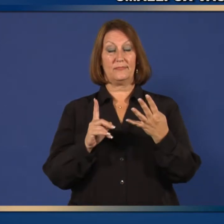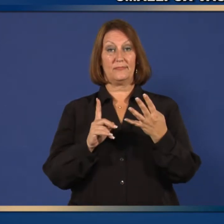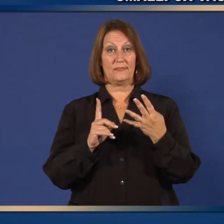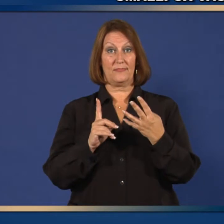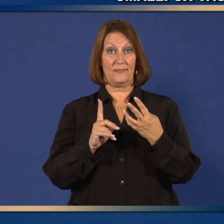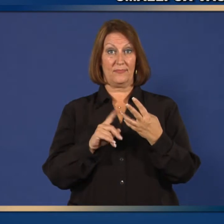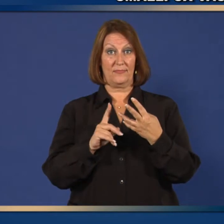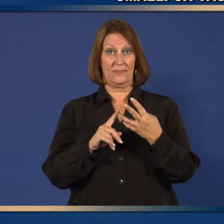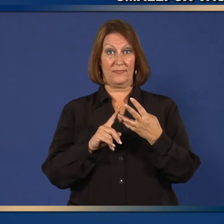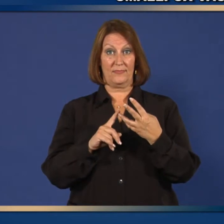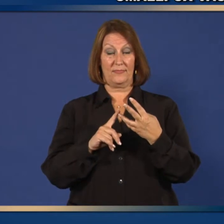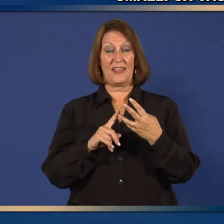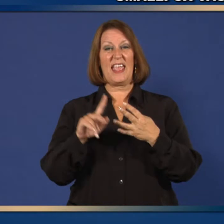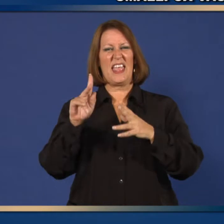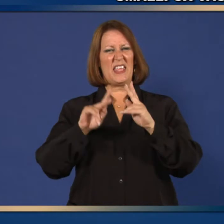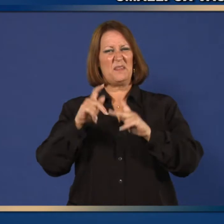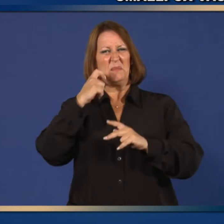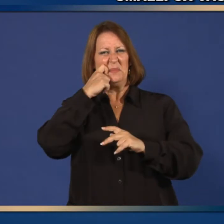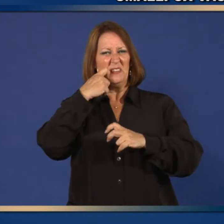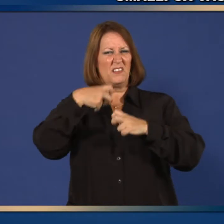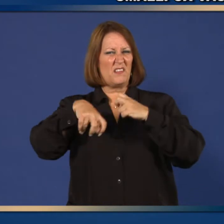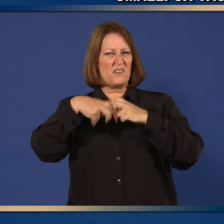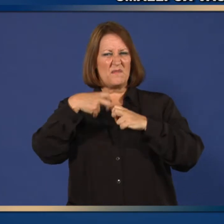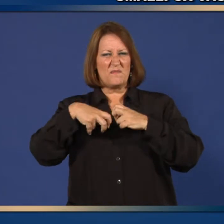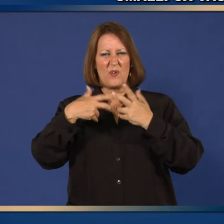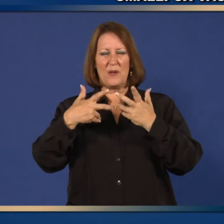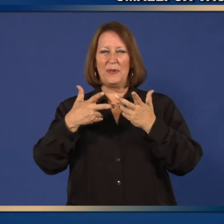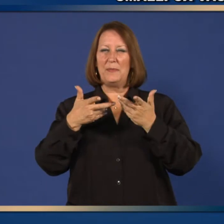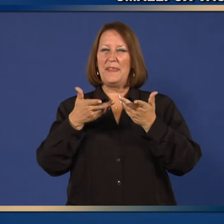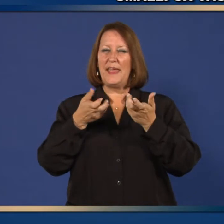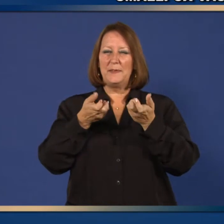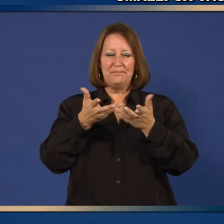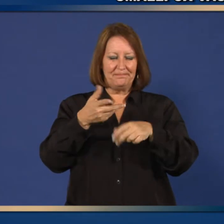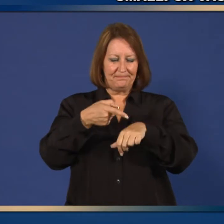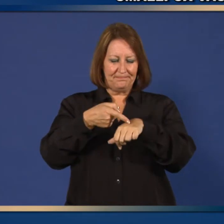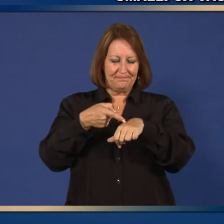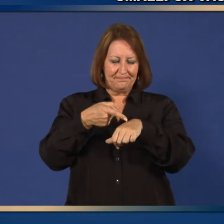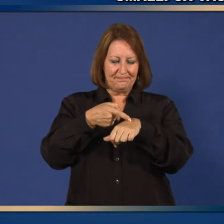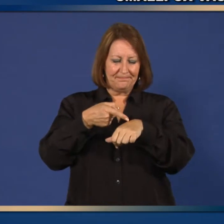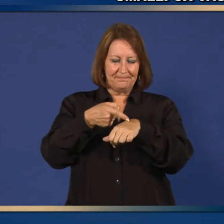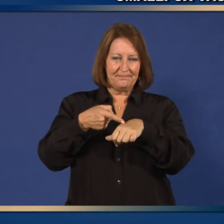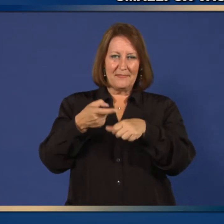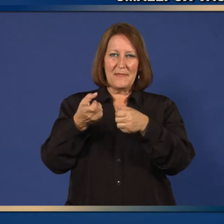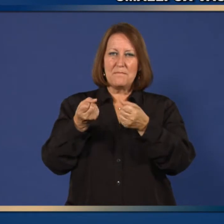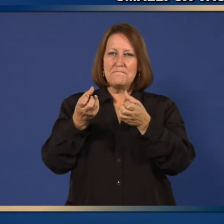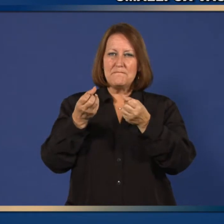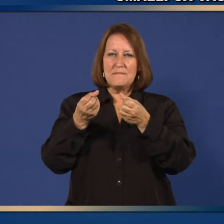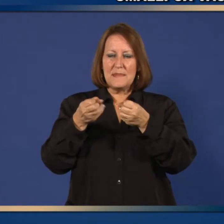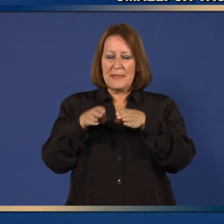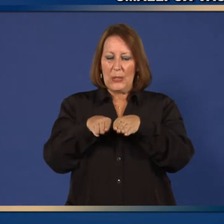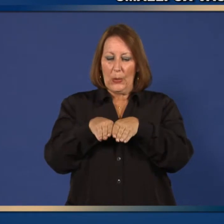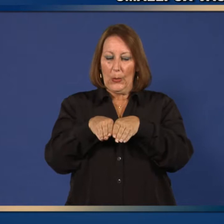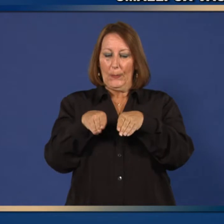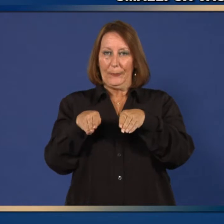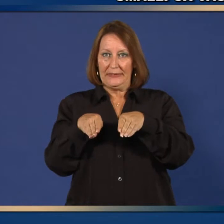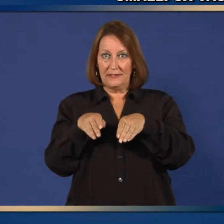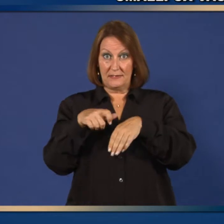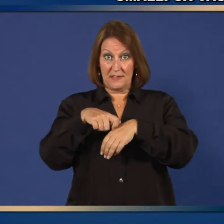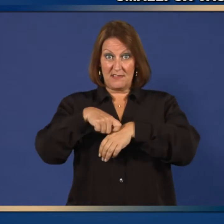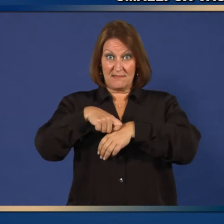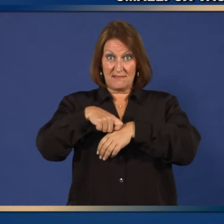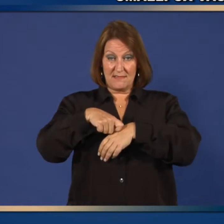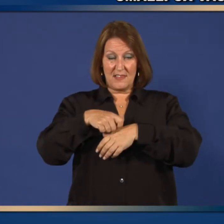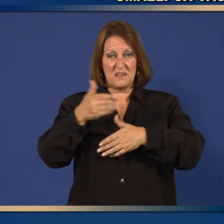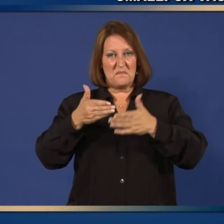Anyone who has a skin problem that has made many breaks in the skin, such as an